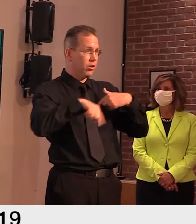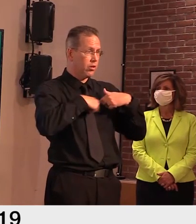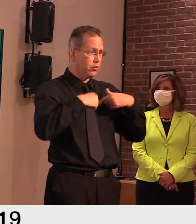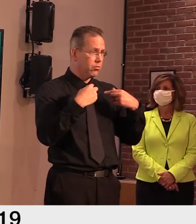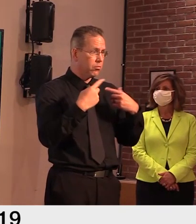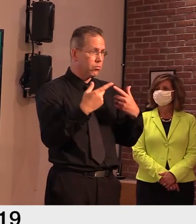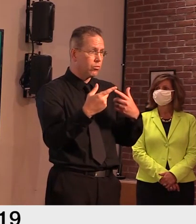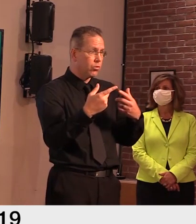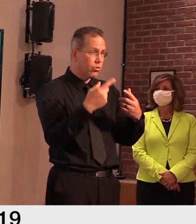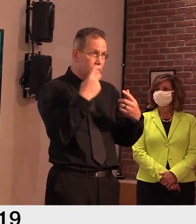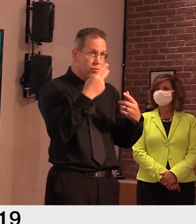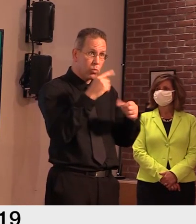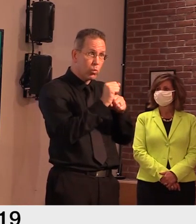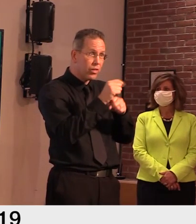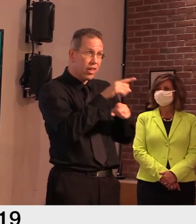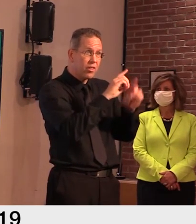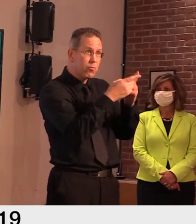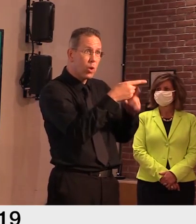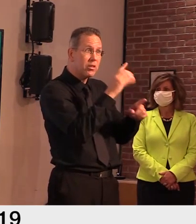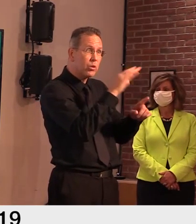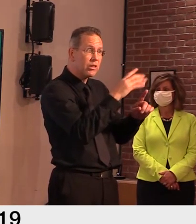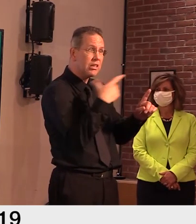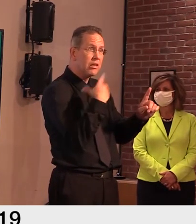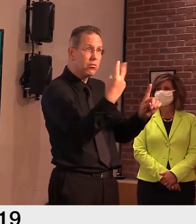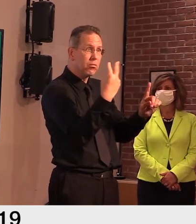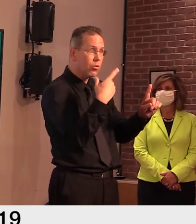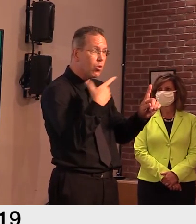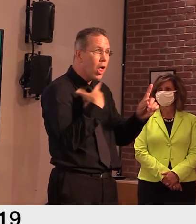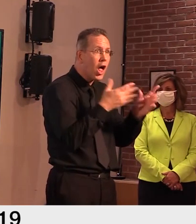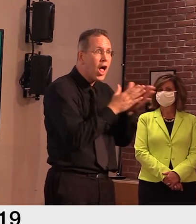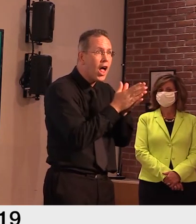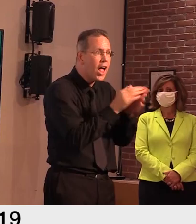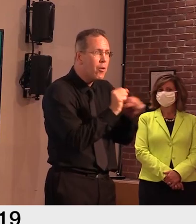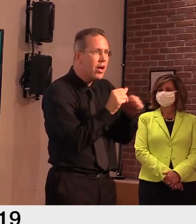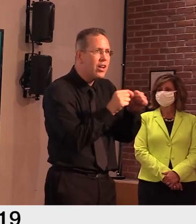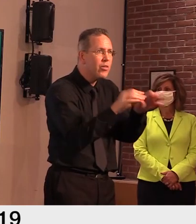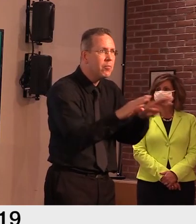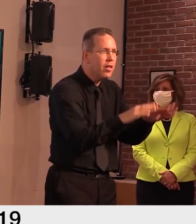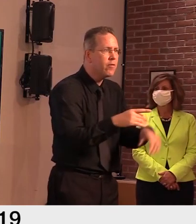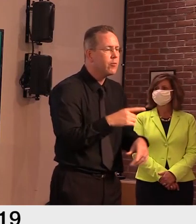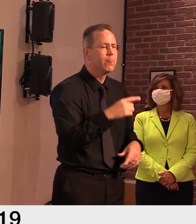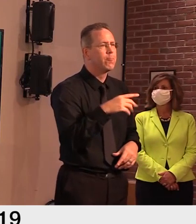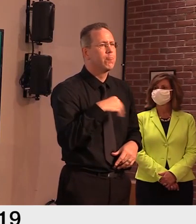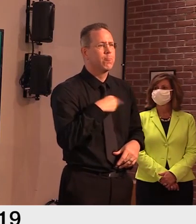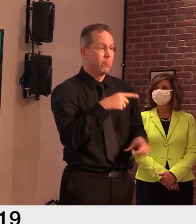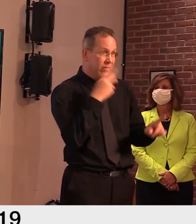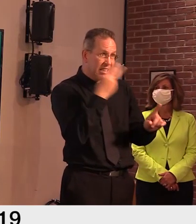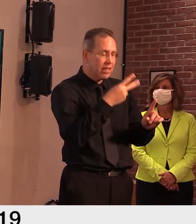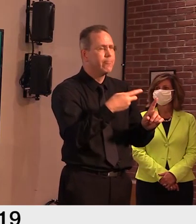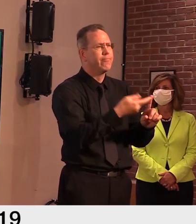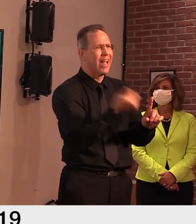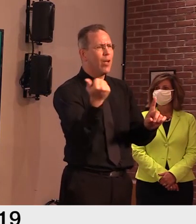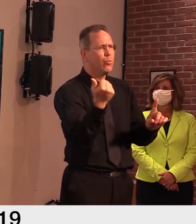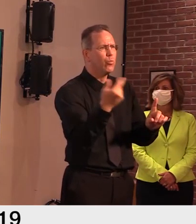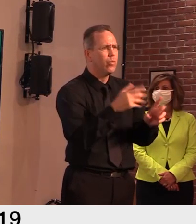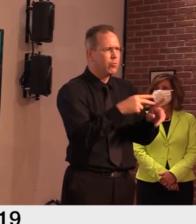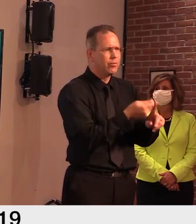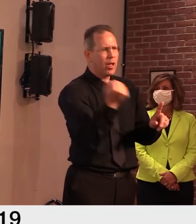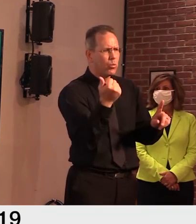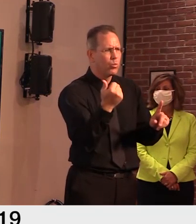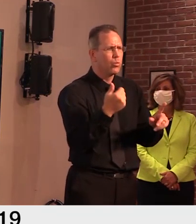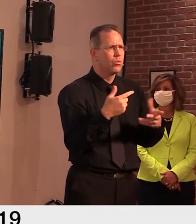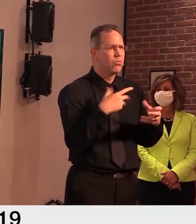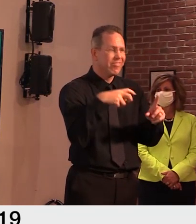This is not going to be tolerated in this department. And if you are in the department and you want